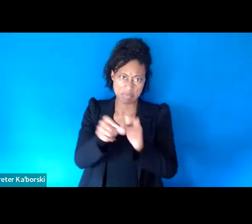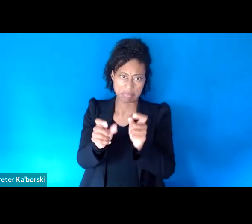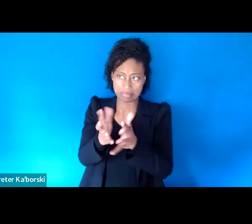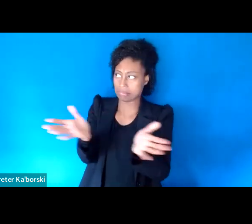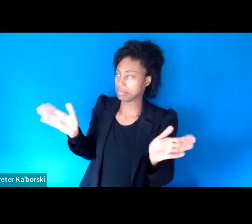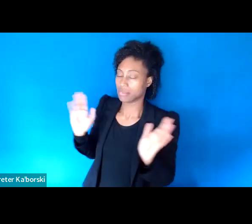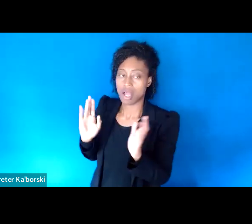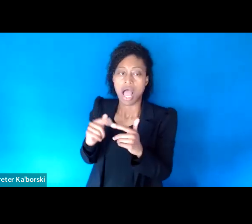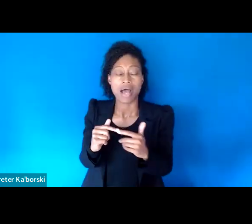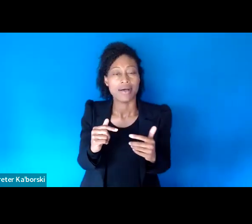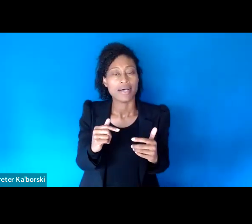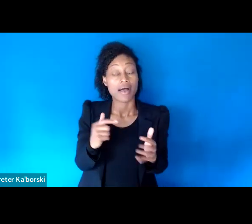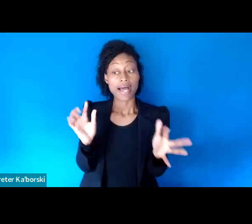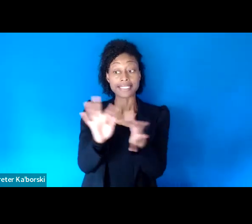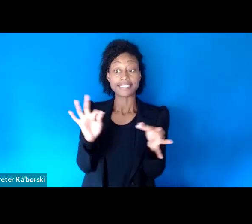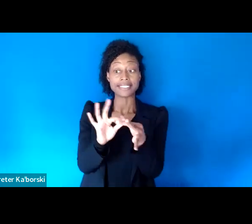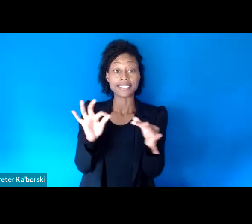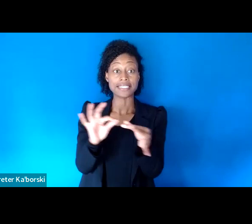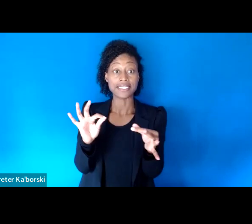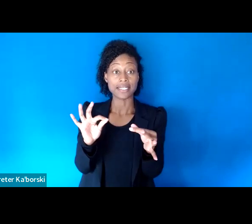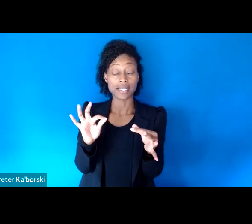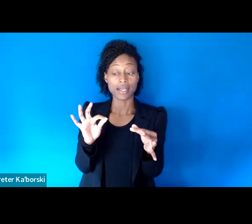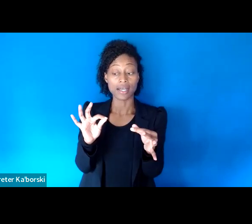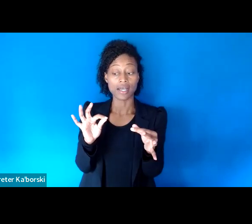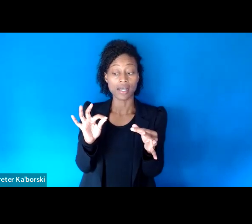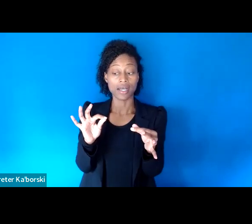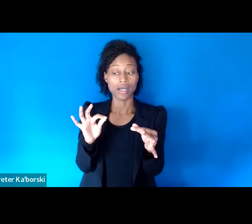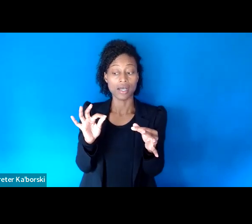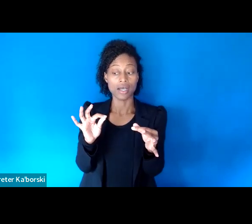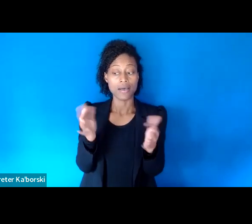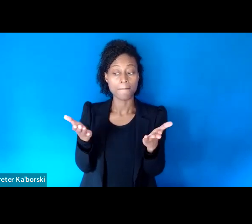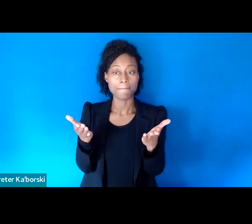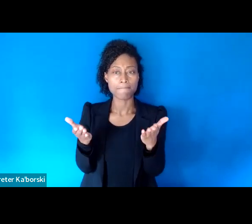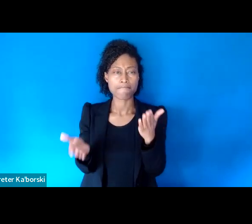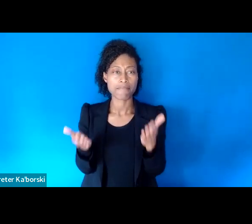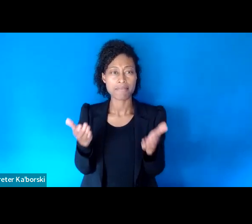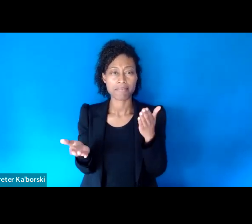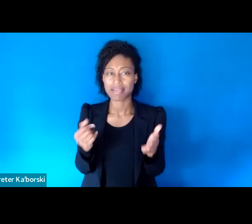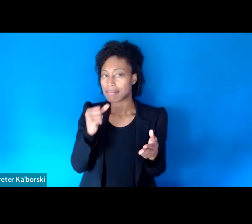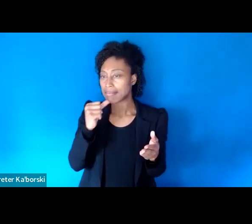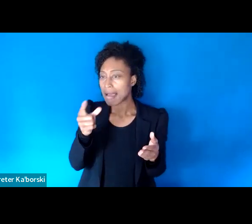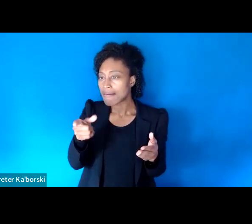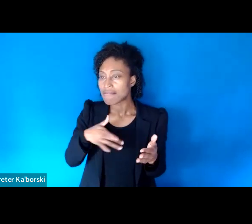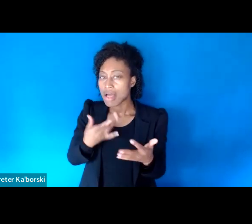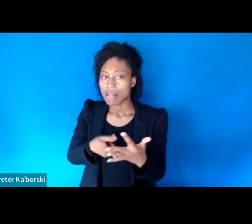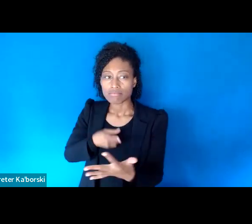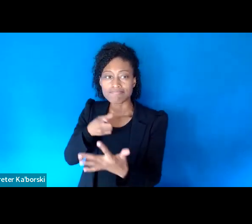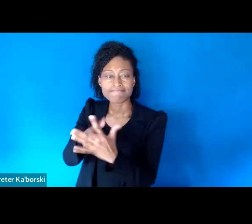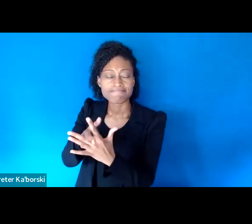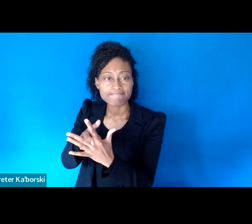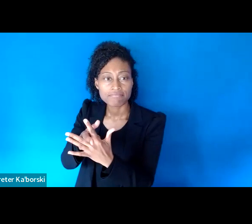that I say and it may not affect them in a way that it affects me,